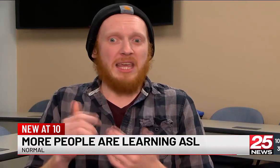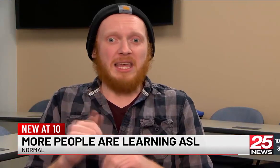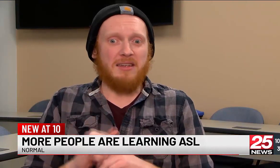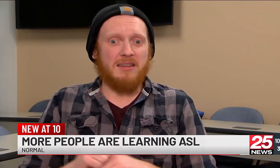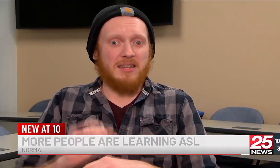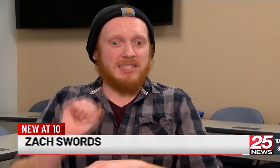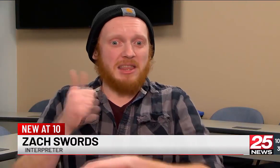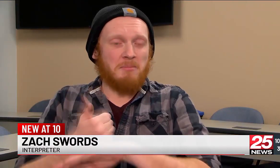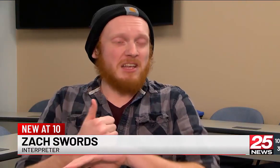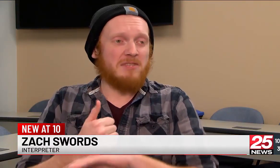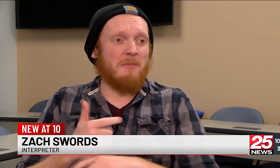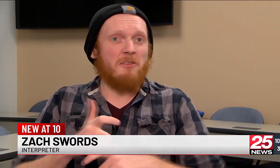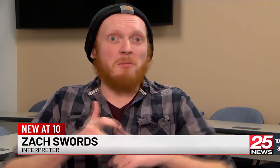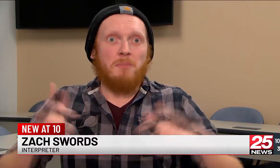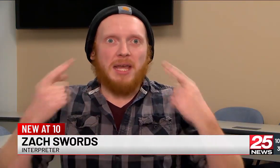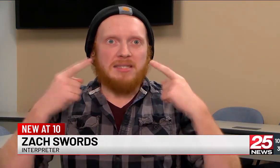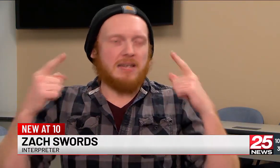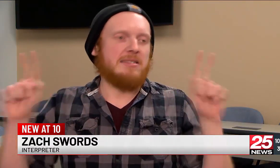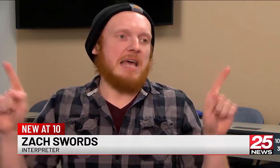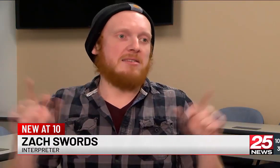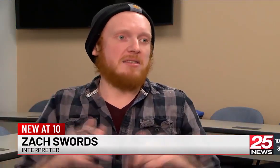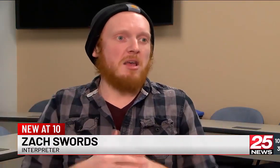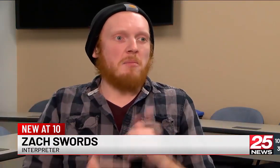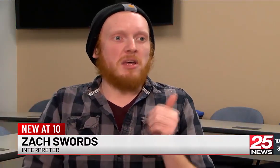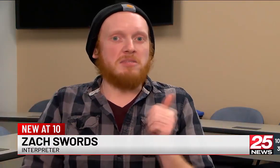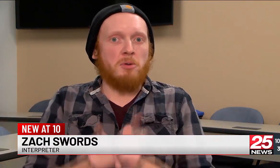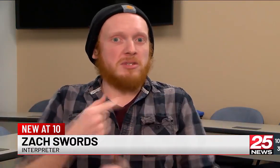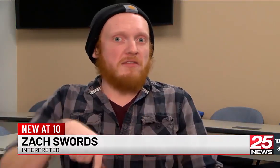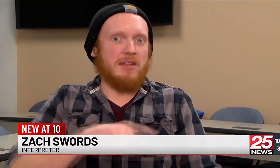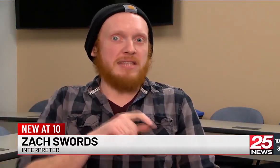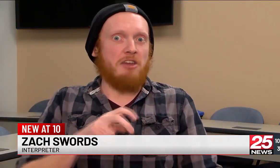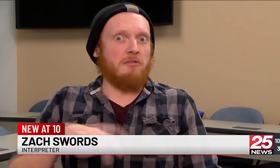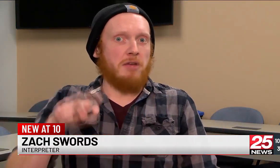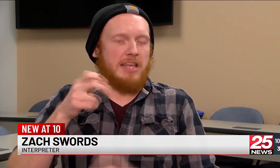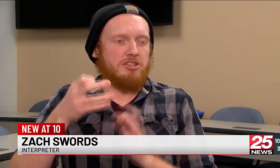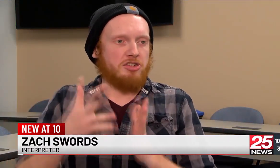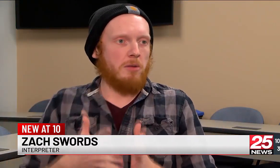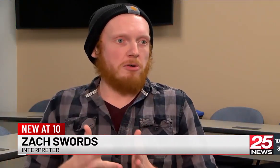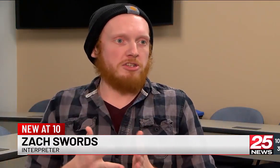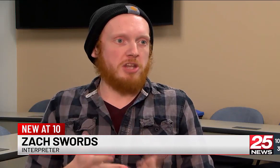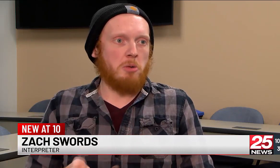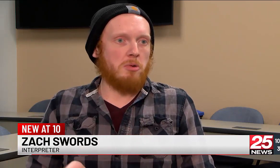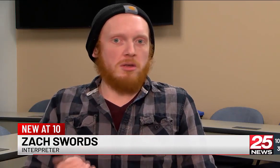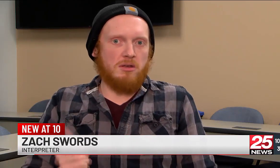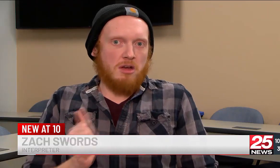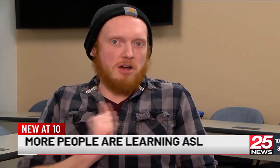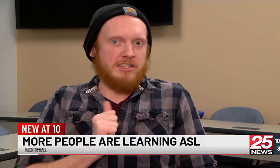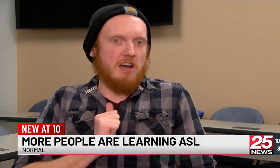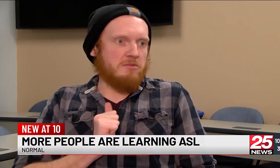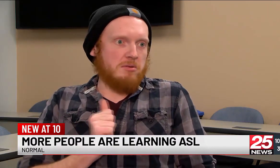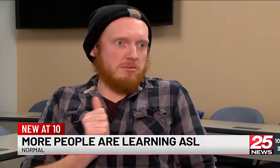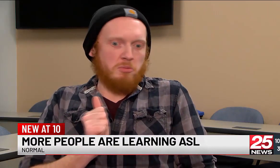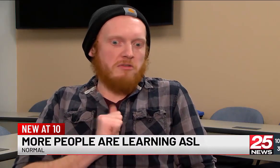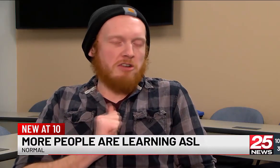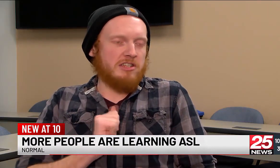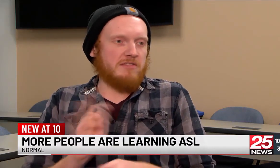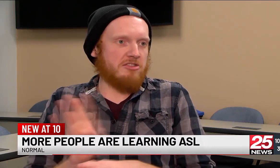they can set themselves up for big success because most of us that are freelance interpreters, you know, we run ourselves as